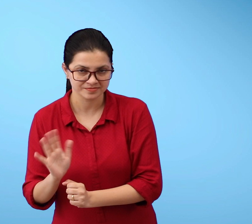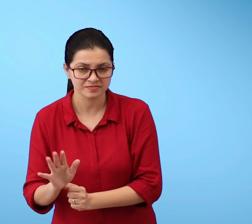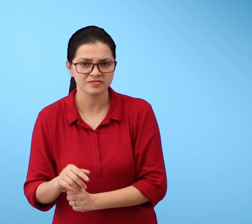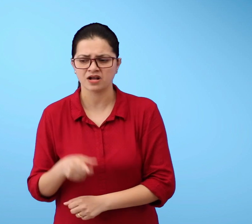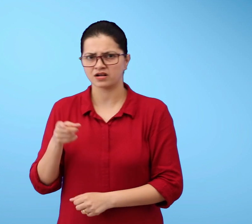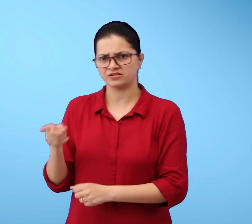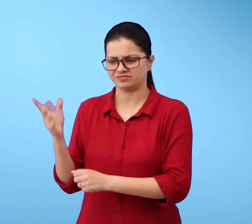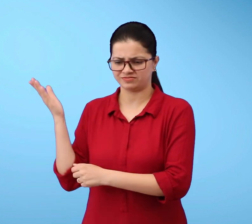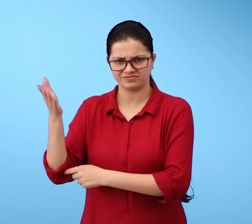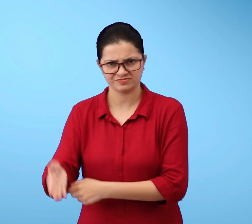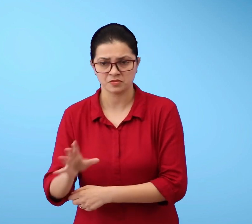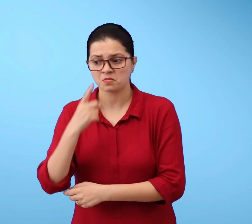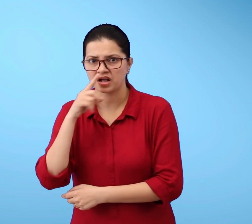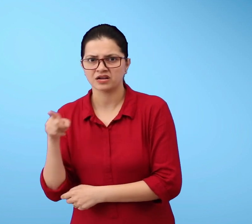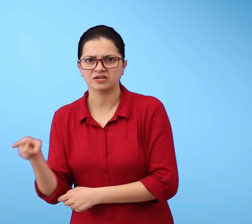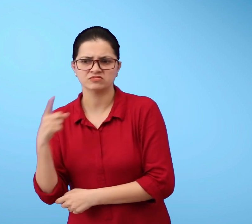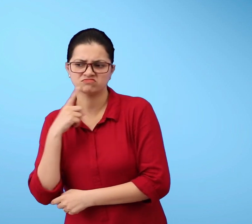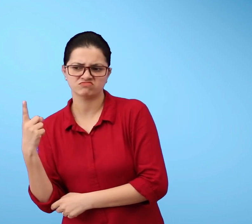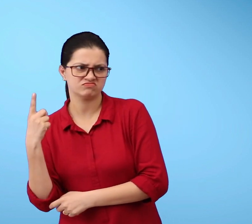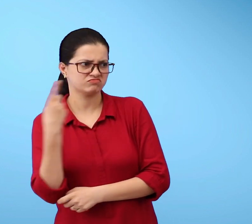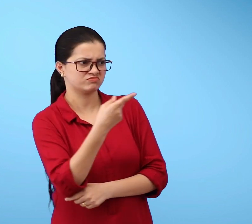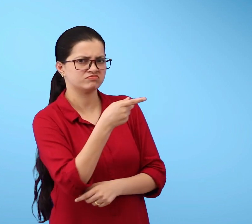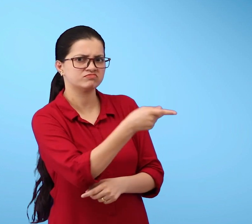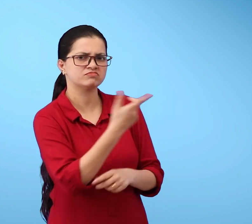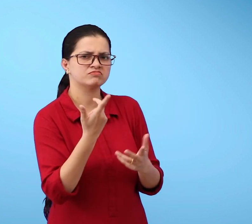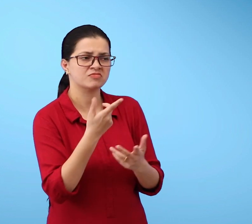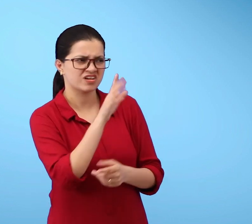the station, told the teacher,